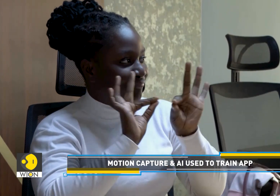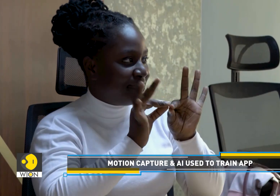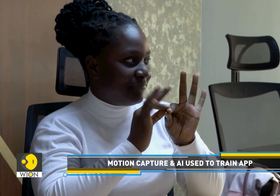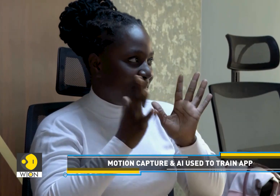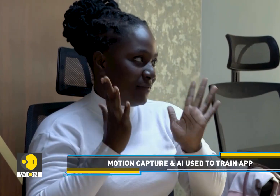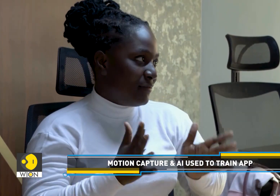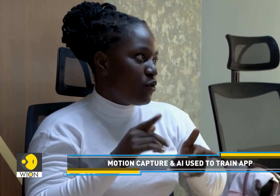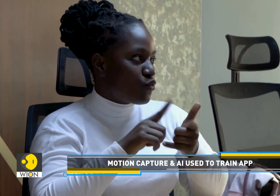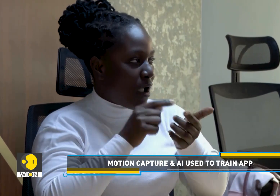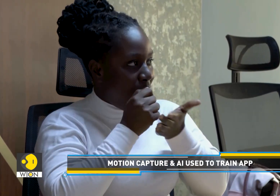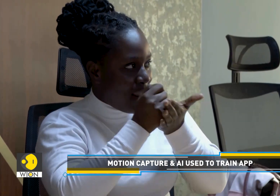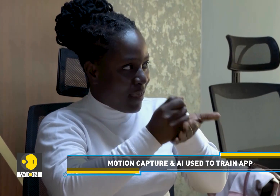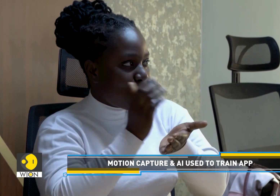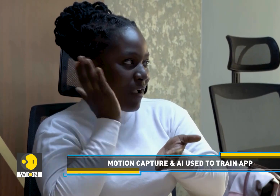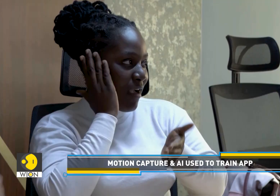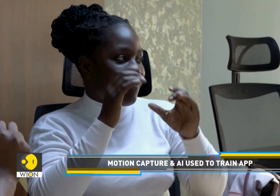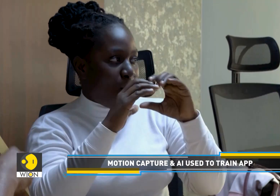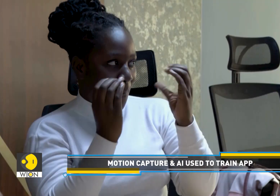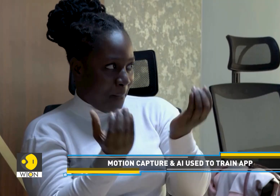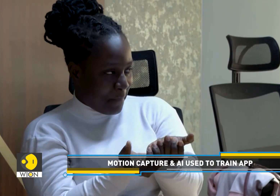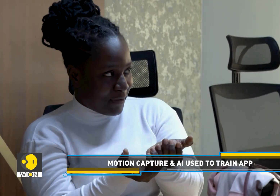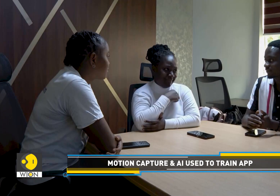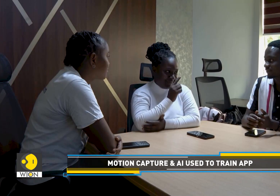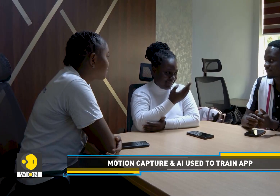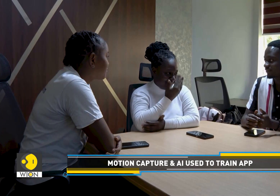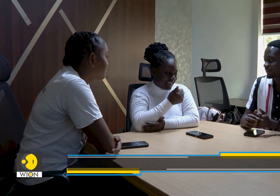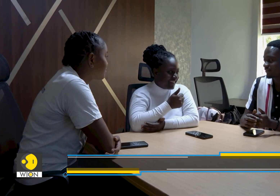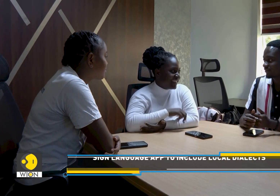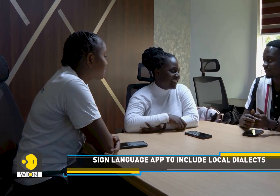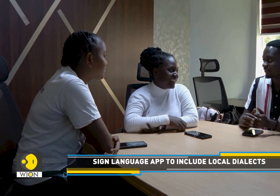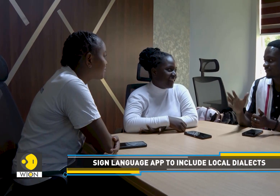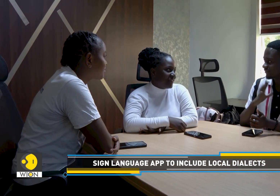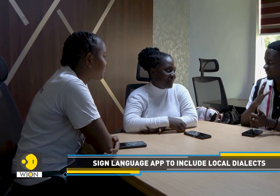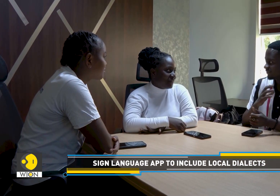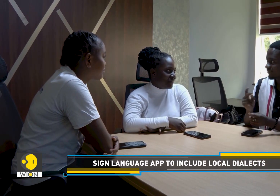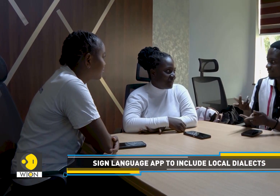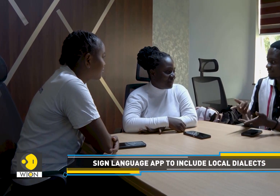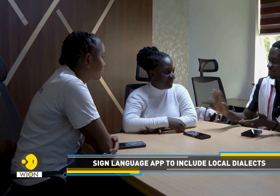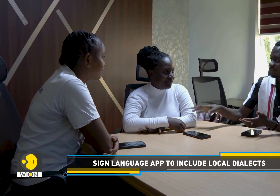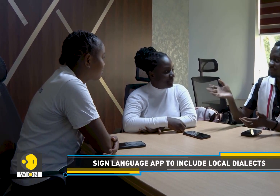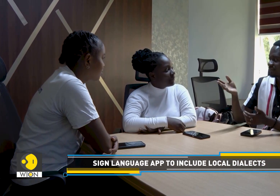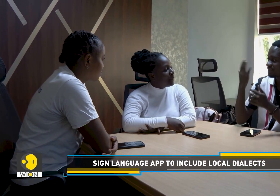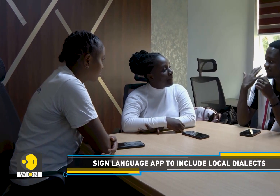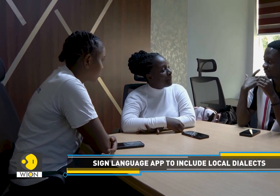integrate local dialects and variations into the system. These include, Sheng Kenya's popular slang language.